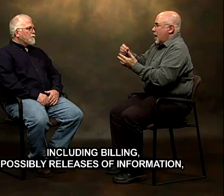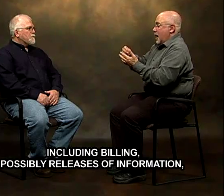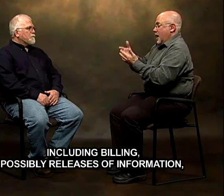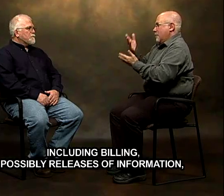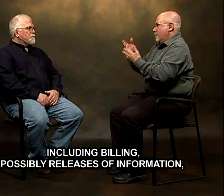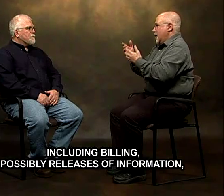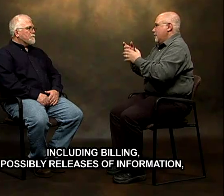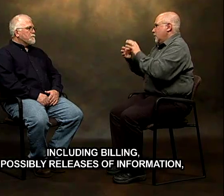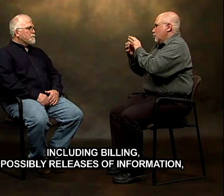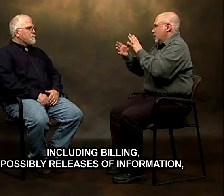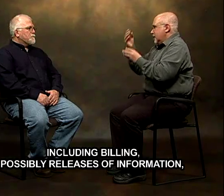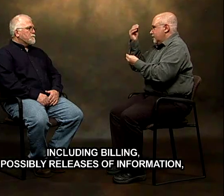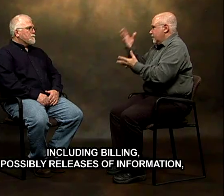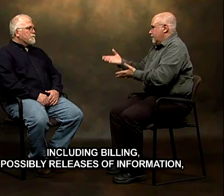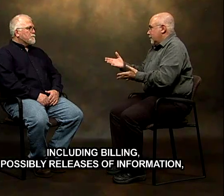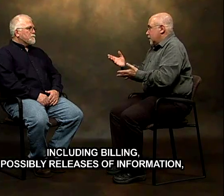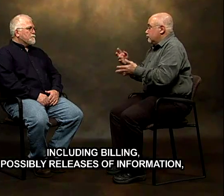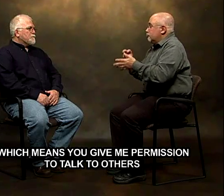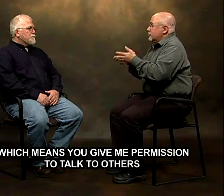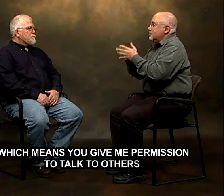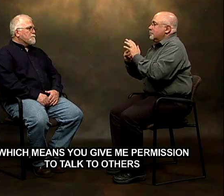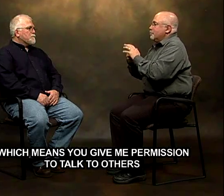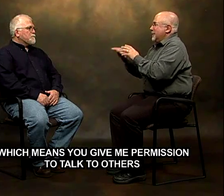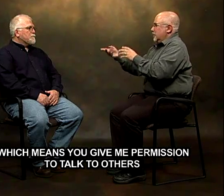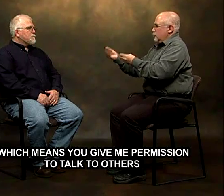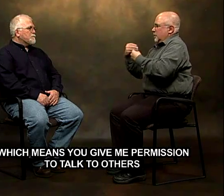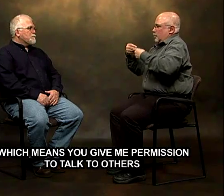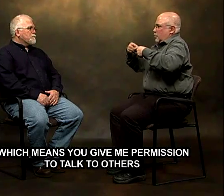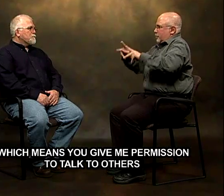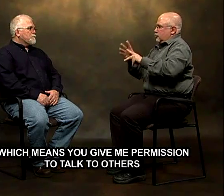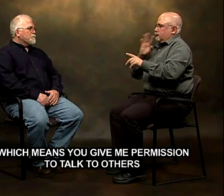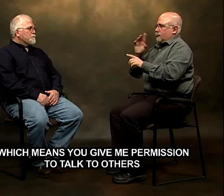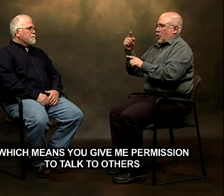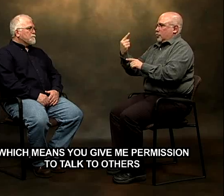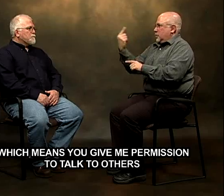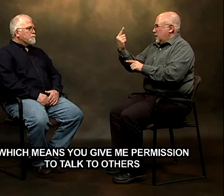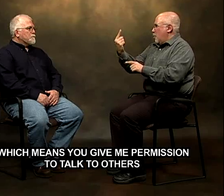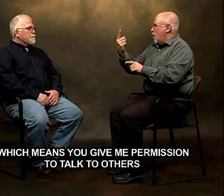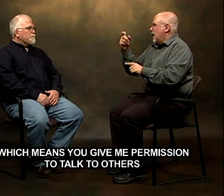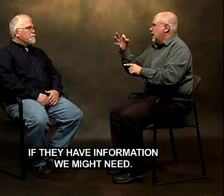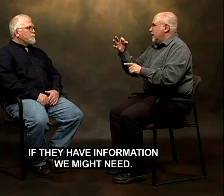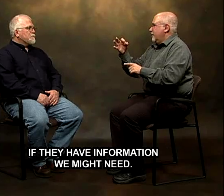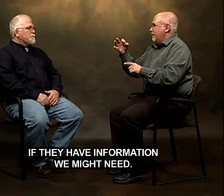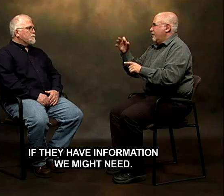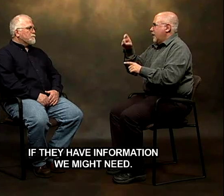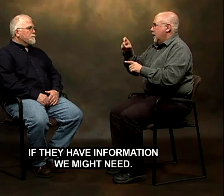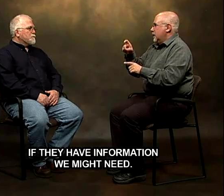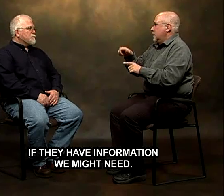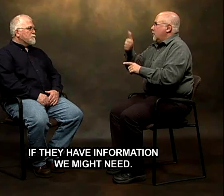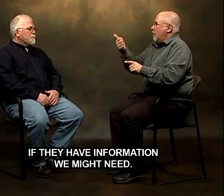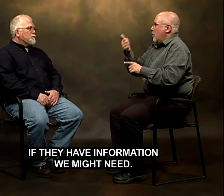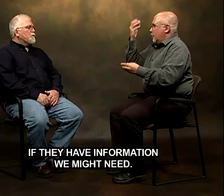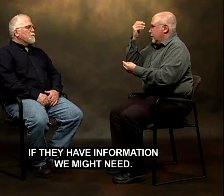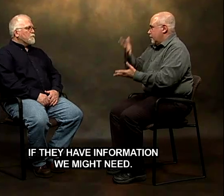possibly releases of information, which means you give me permission to talk to others if they have information that we might need.